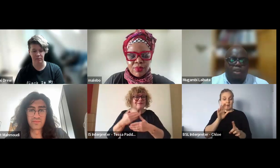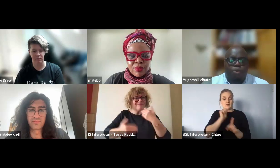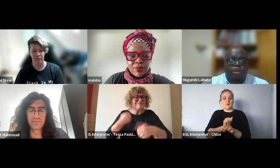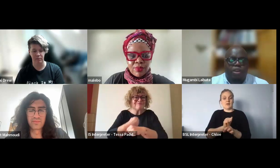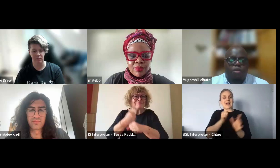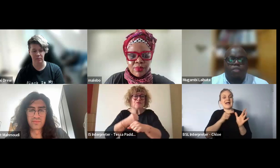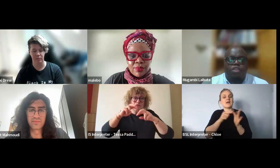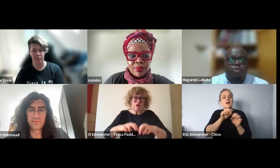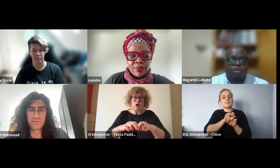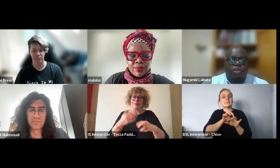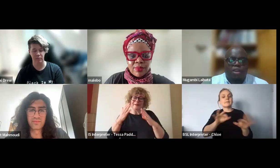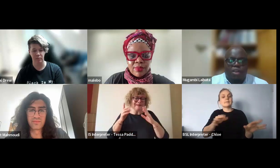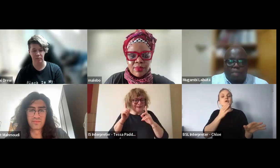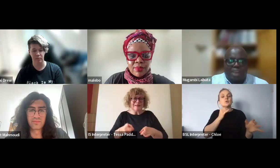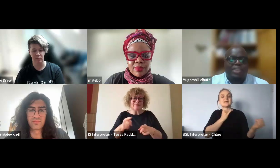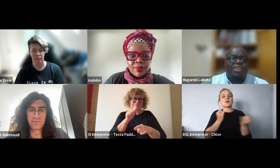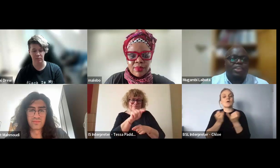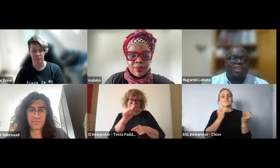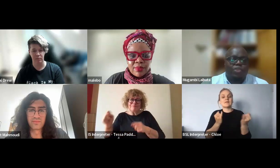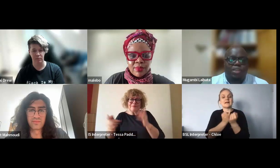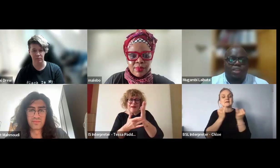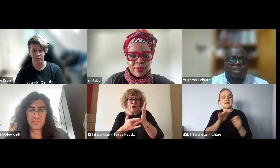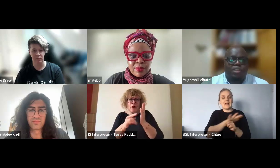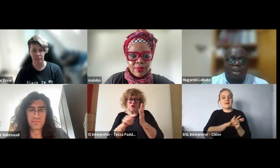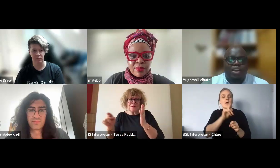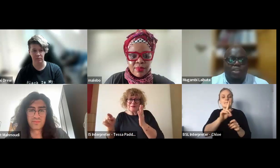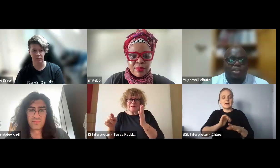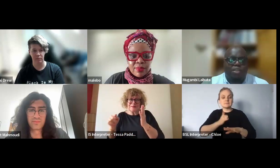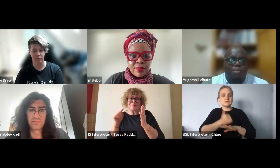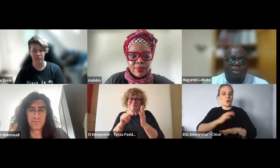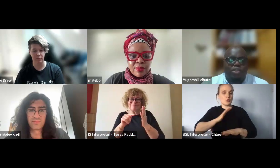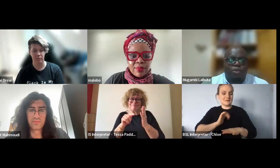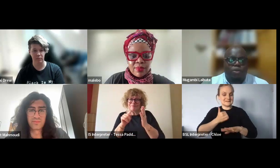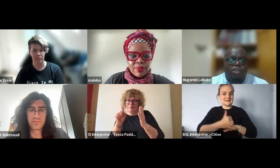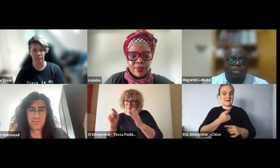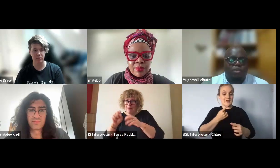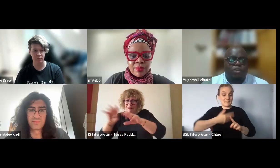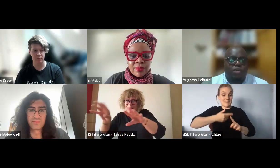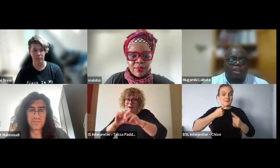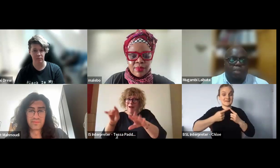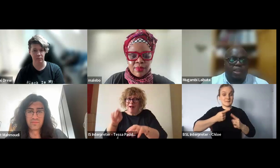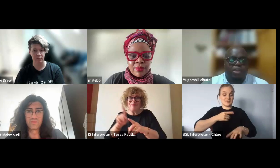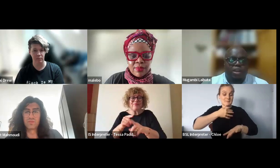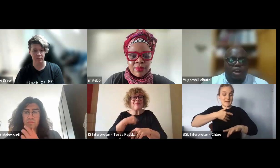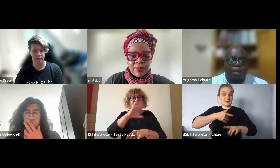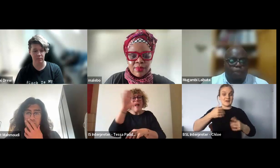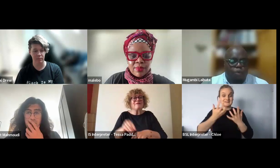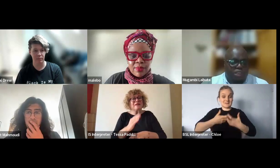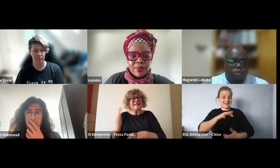is being deployed in a conflict situation, but the stage has already been set. The background data and the background technologies is already in